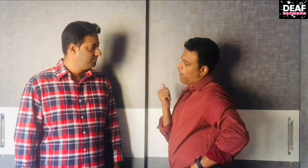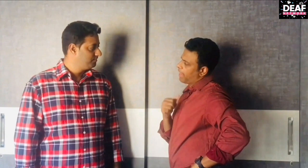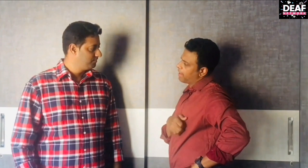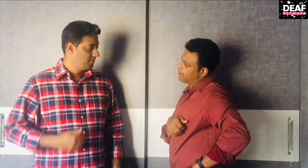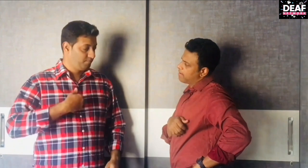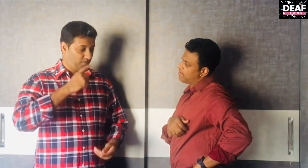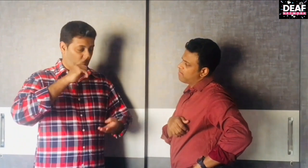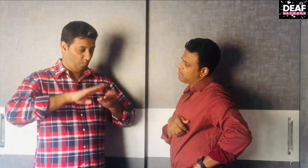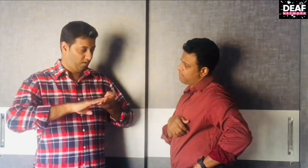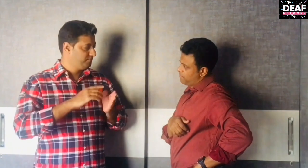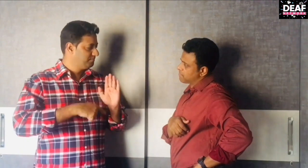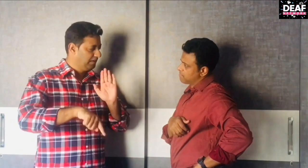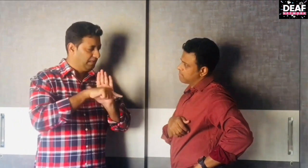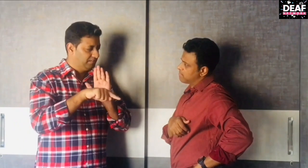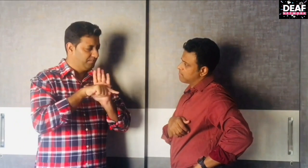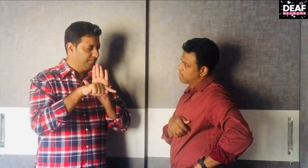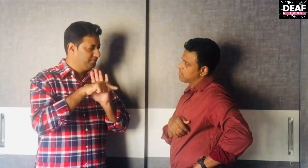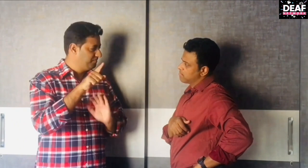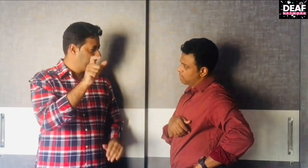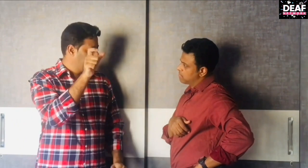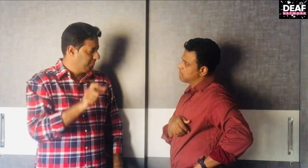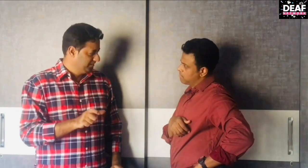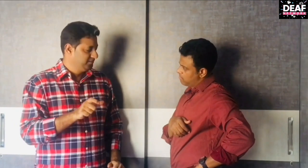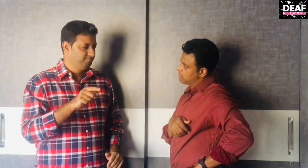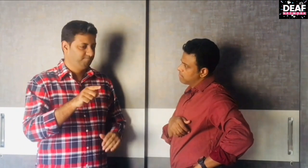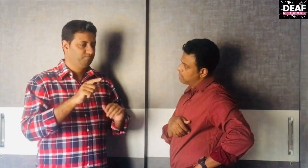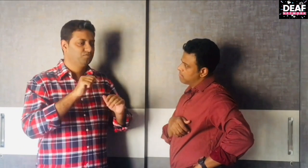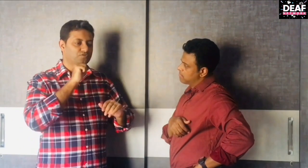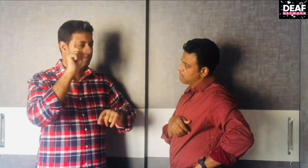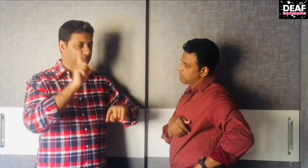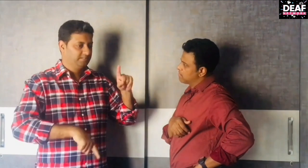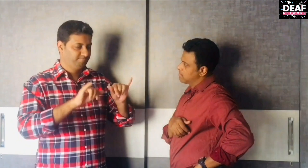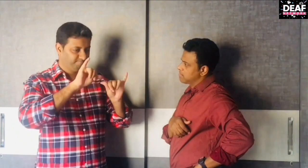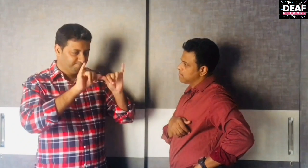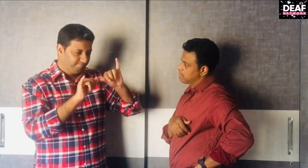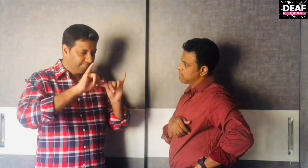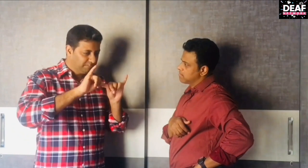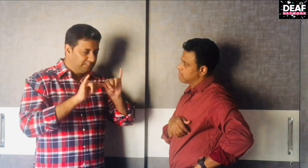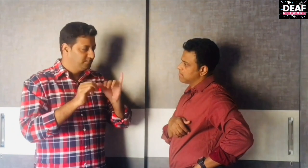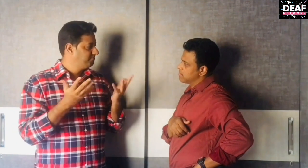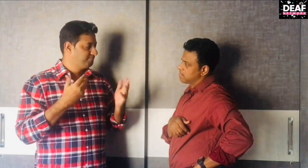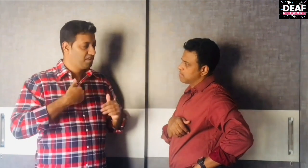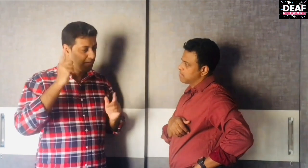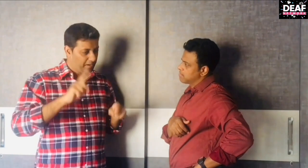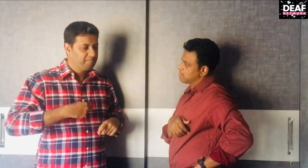My wife is a negative person. She can't adjust. Whatever I convinced her.